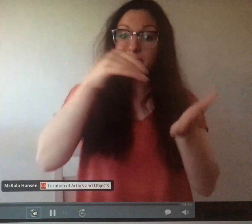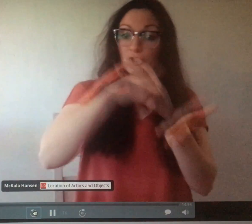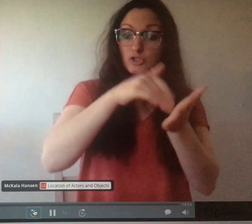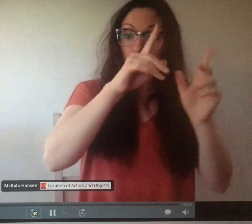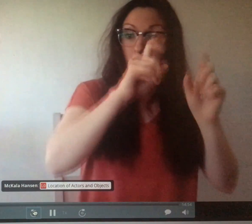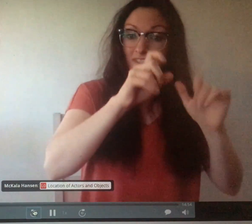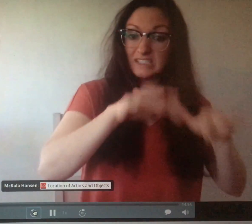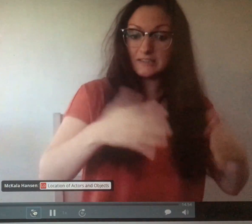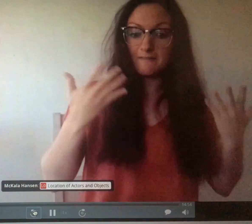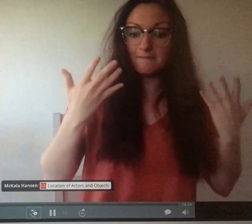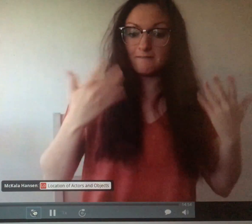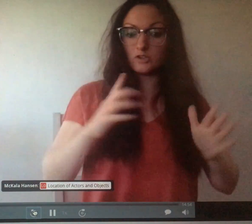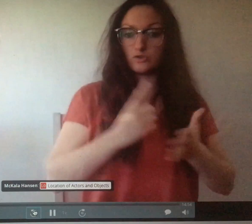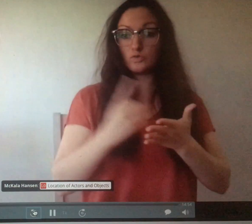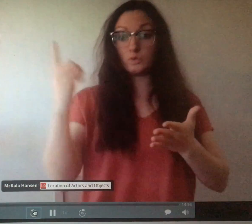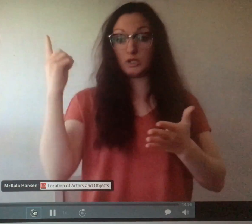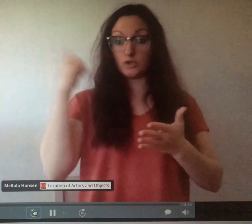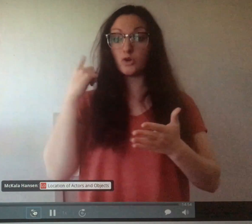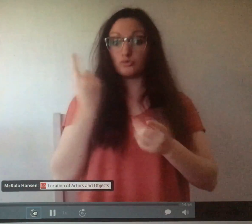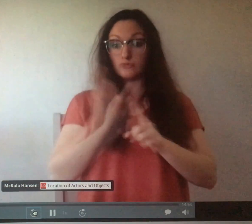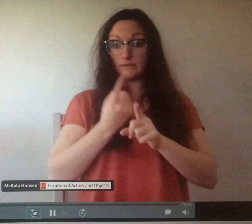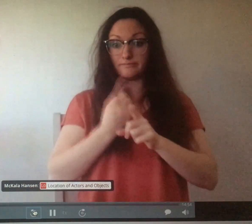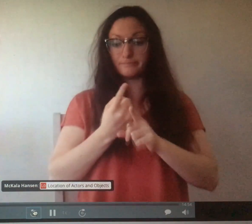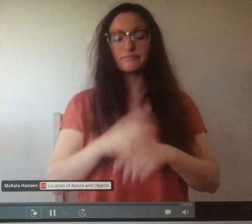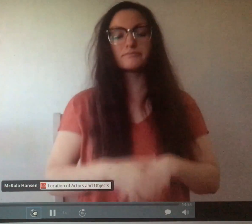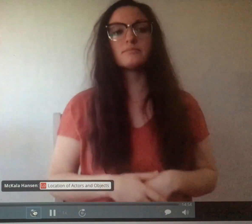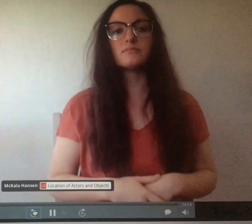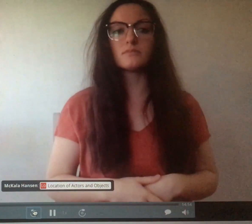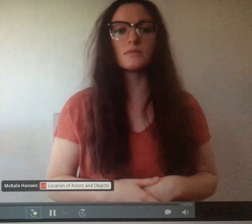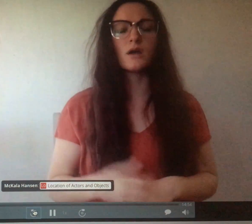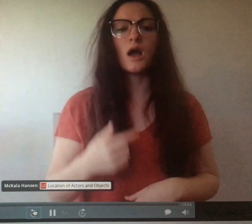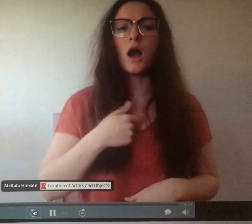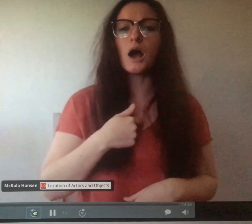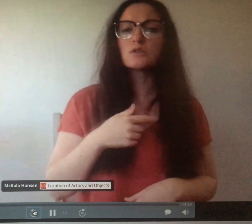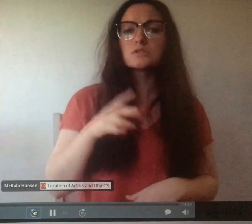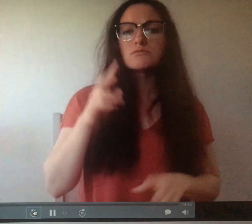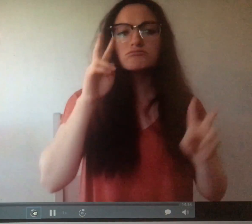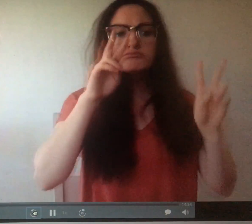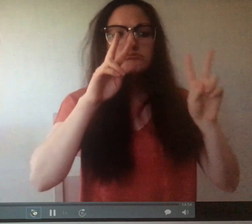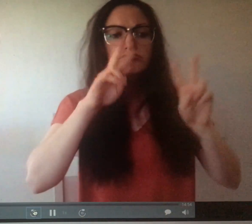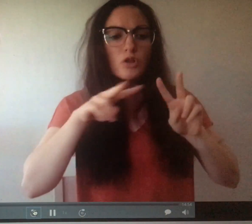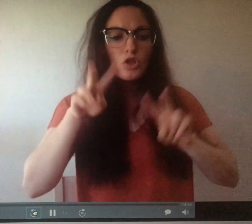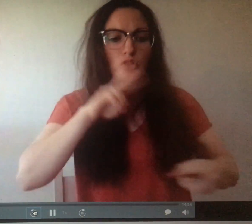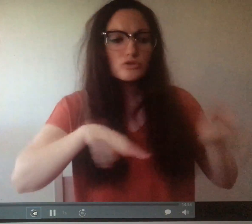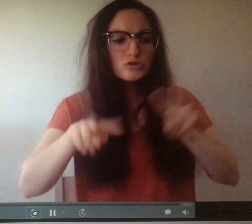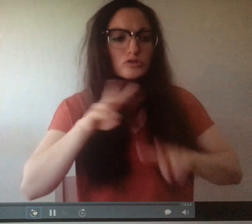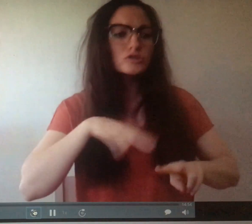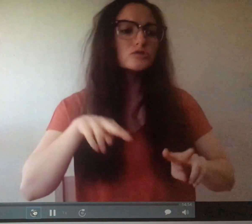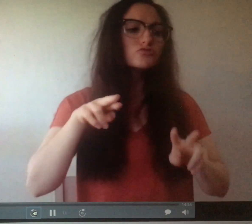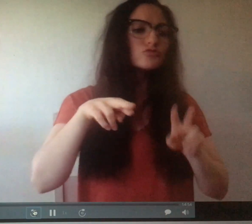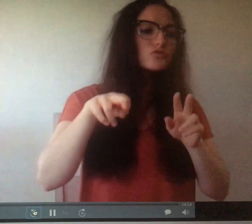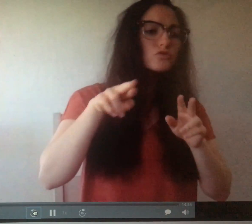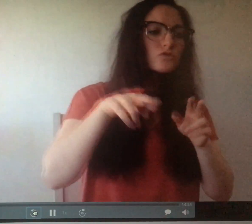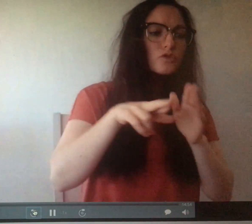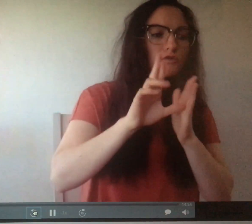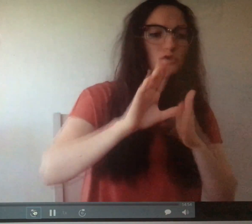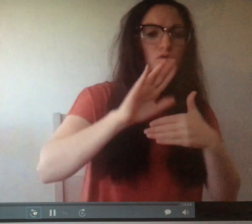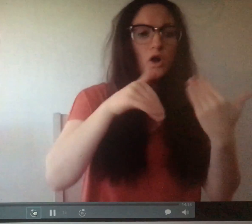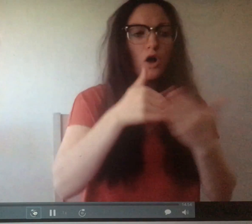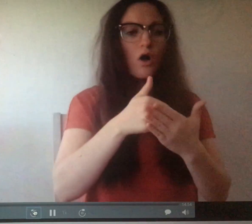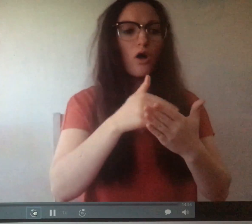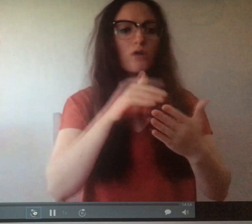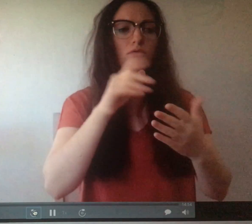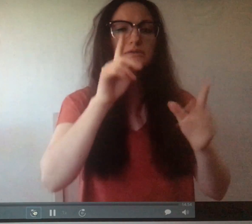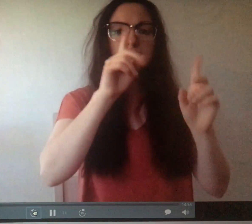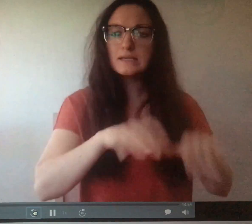and at first I was just looking at the running statistics for the exam, and the exam was running about a grade